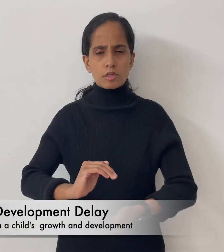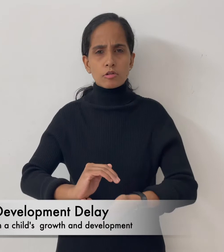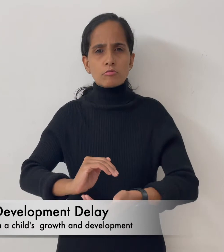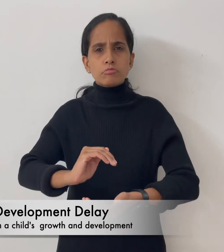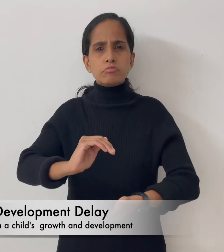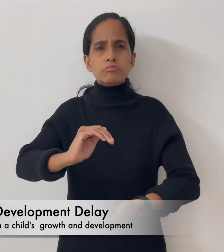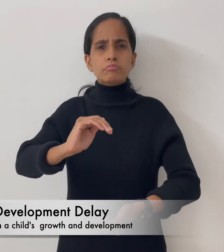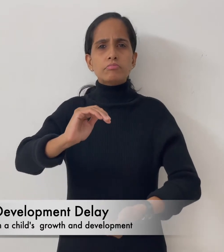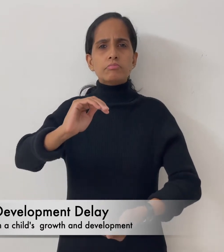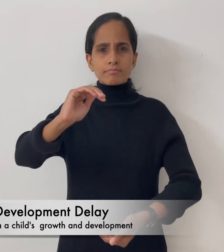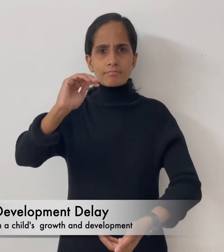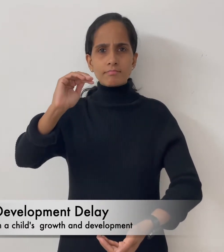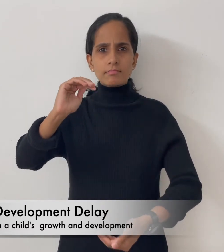Developmental delay,